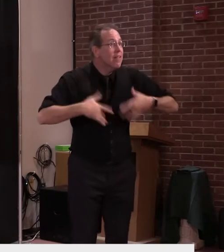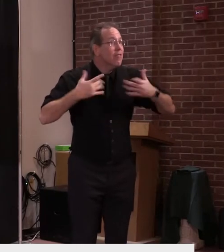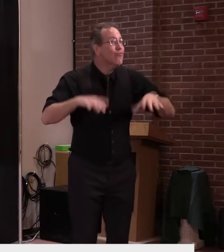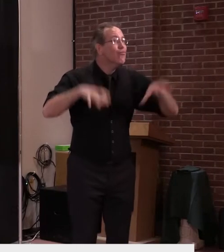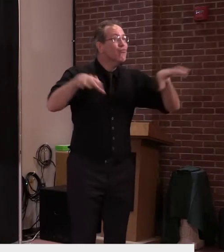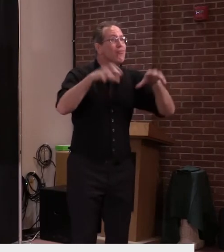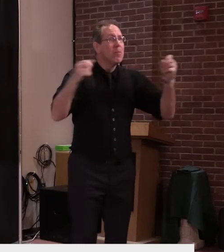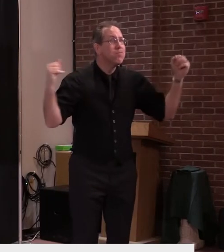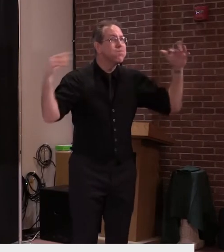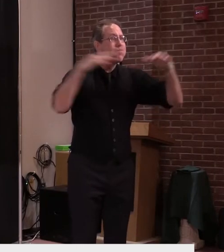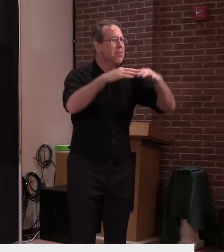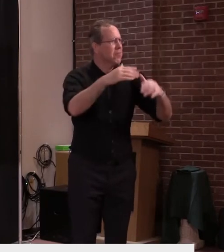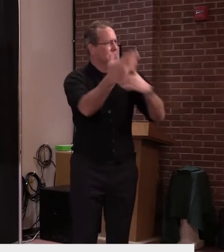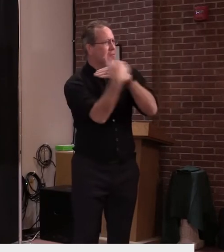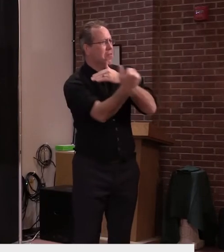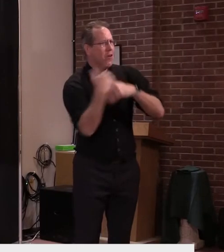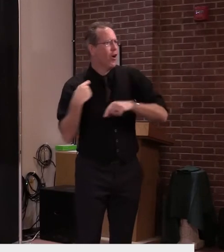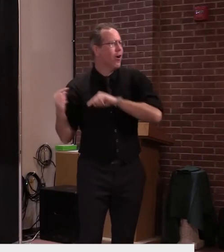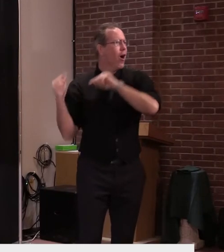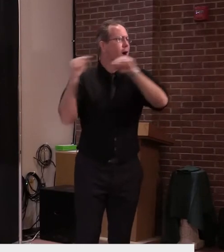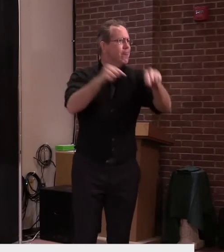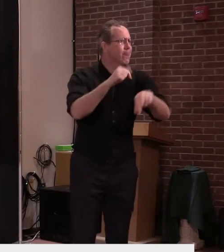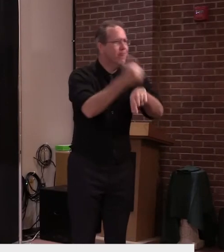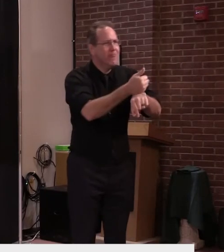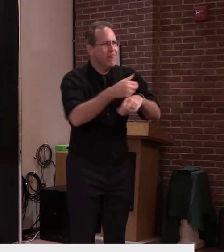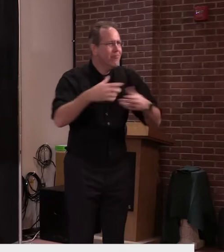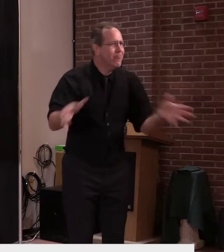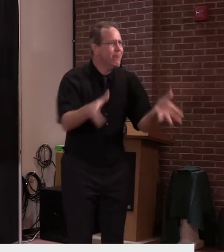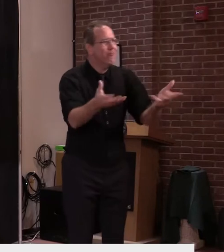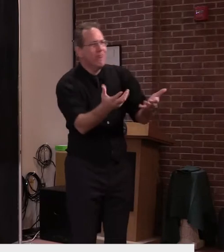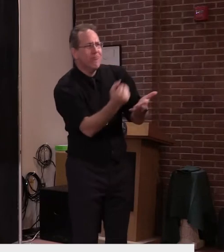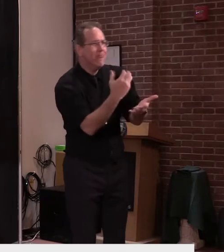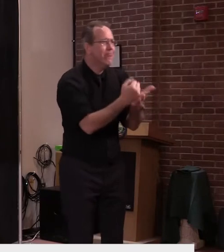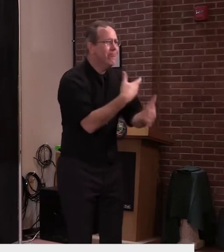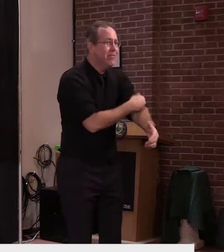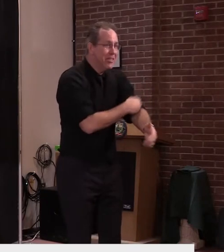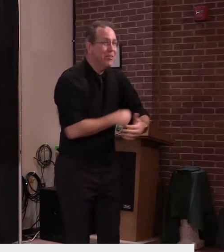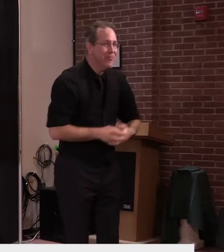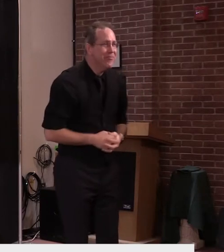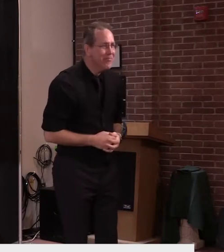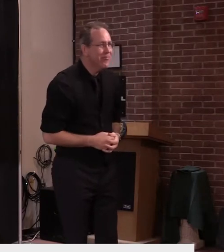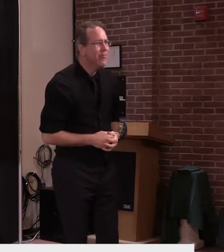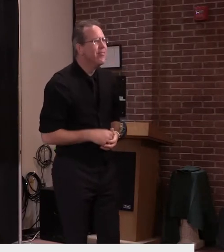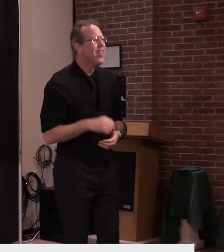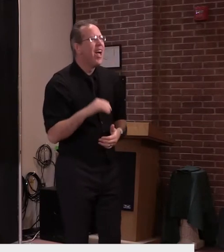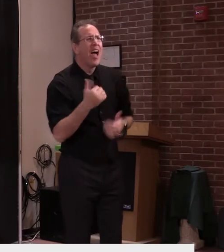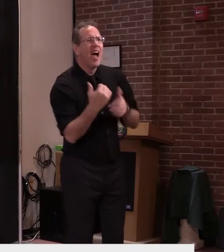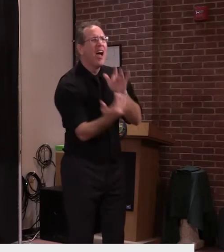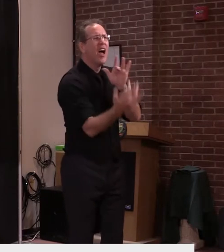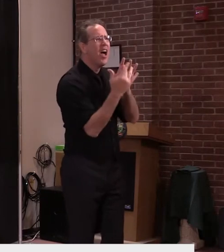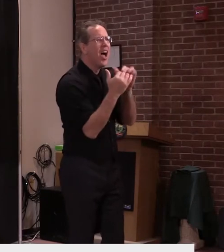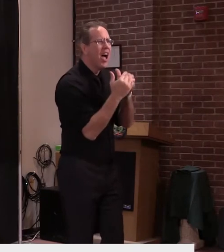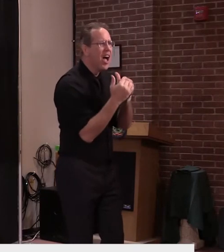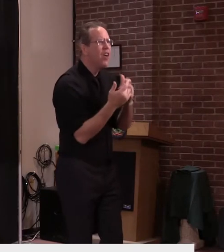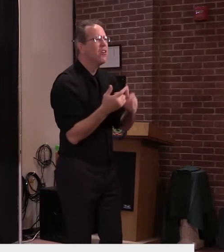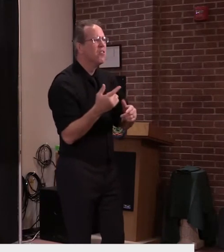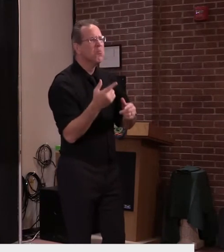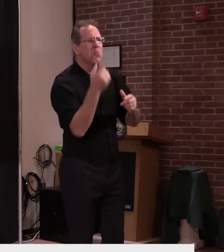vaccinated. You can request a vaccine booster clinic by signing up online or going